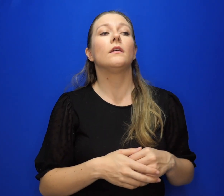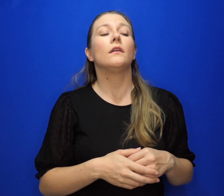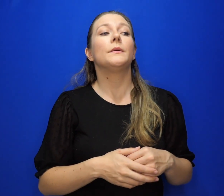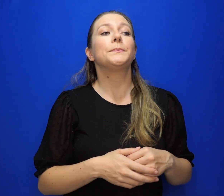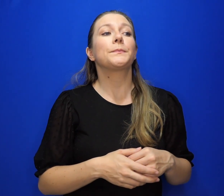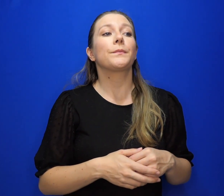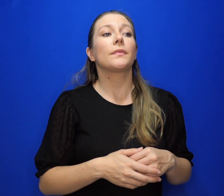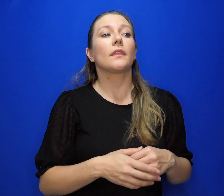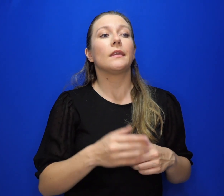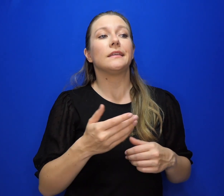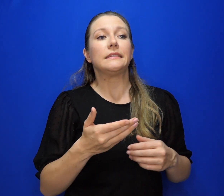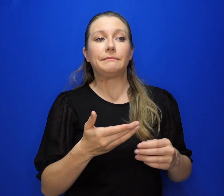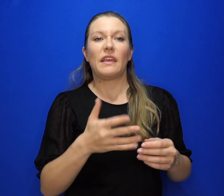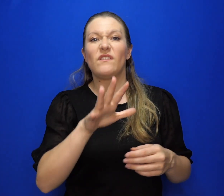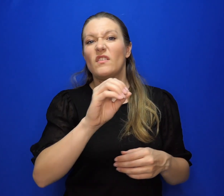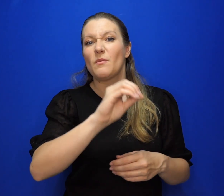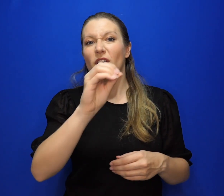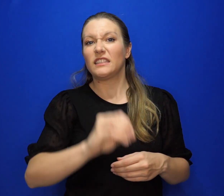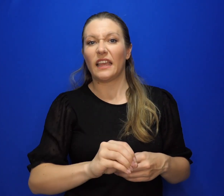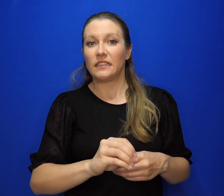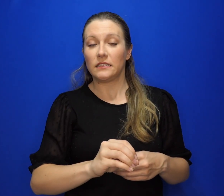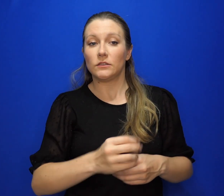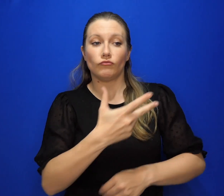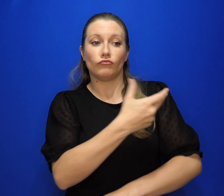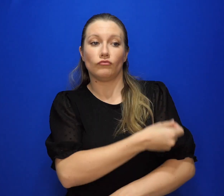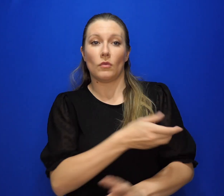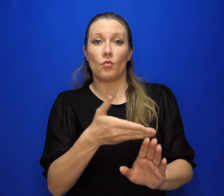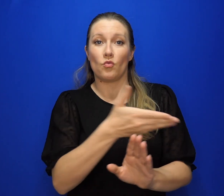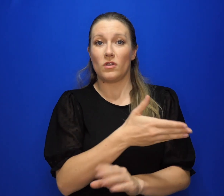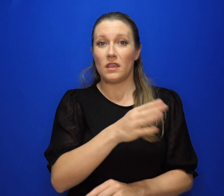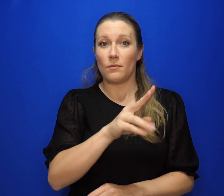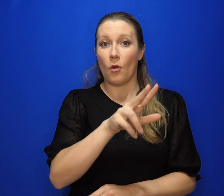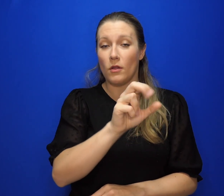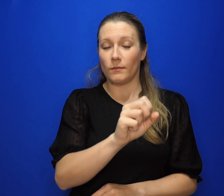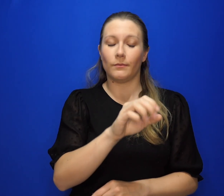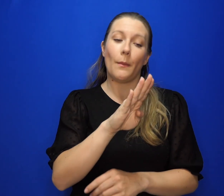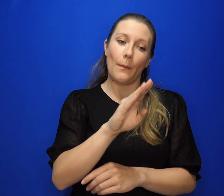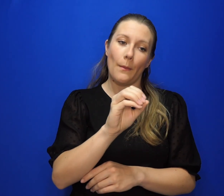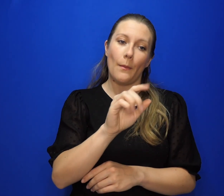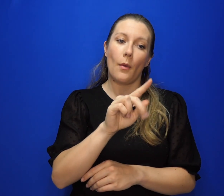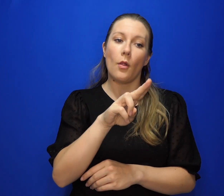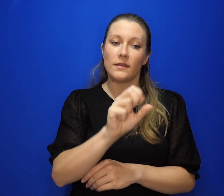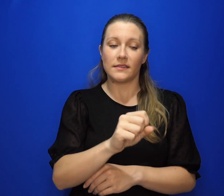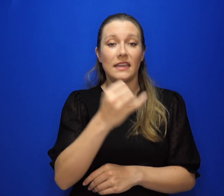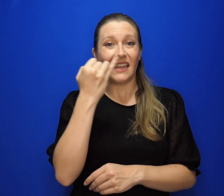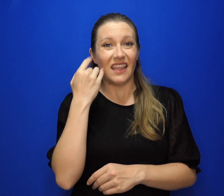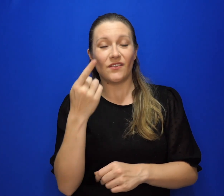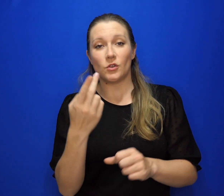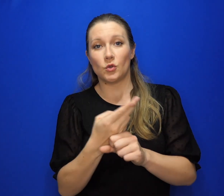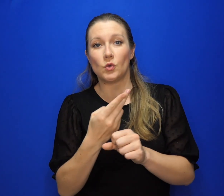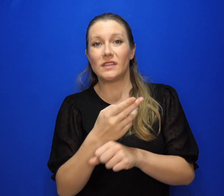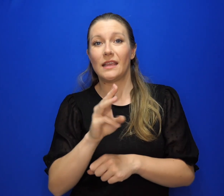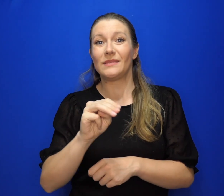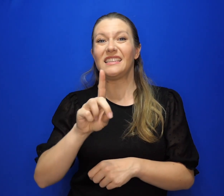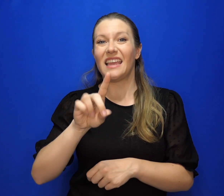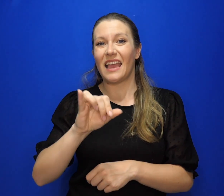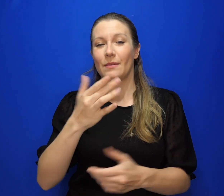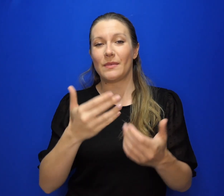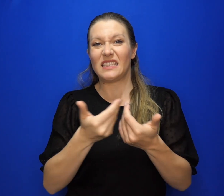let's call it. And then if you're doing, multiple daily injections, you may do a split bolus technique. You bolus some up front, you